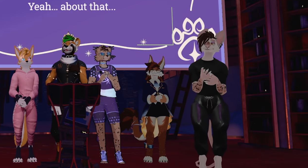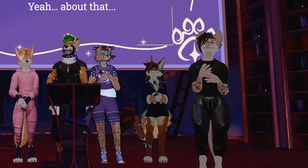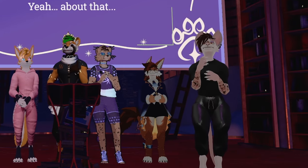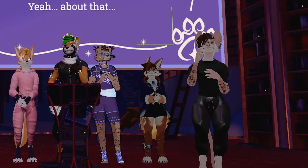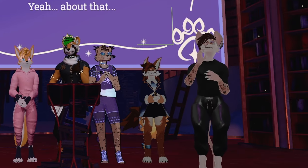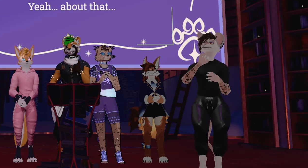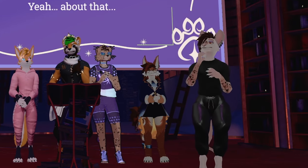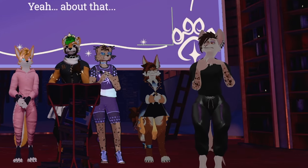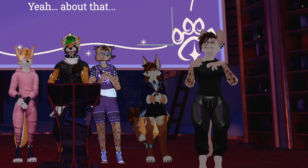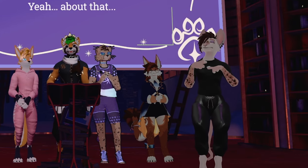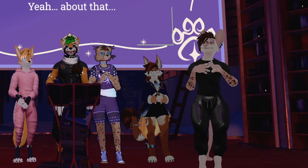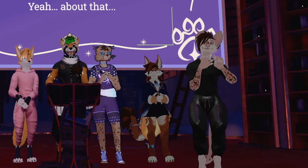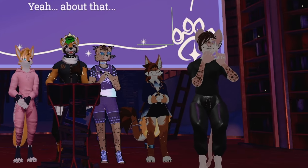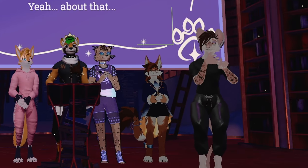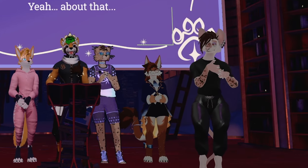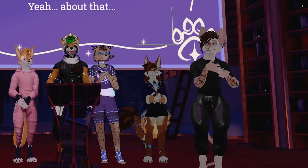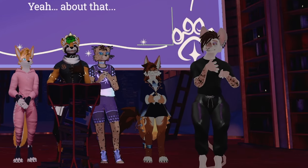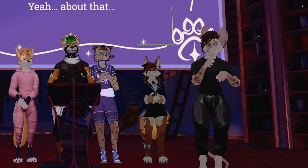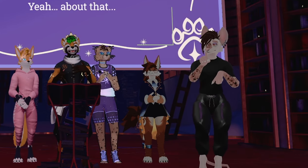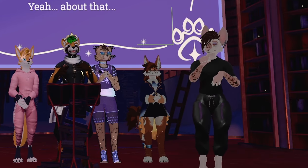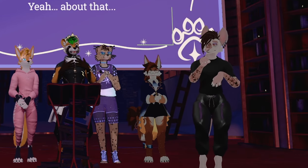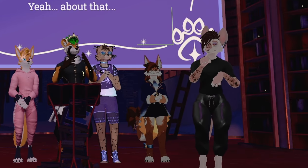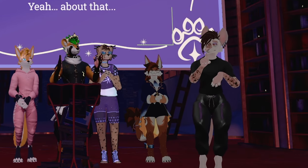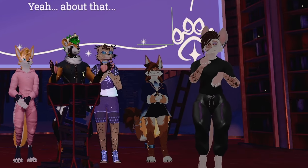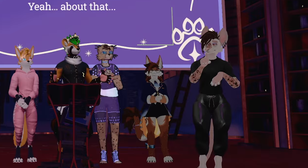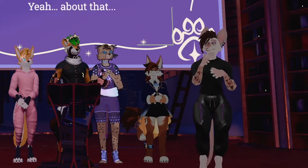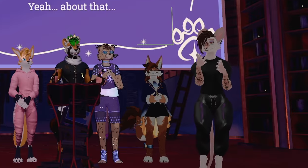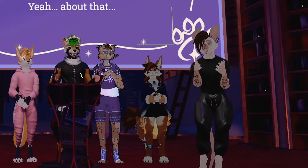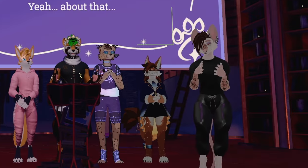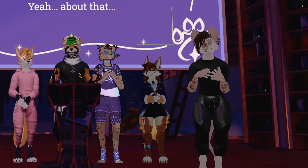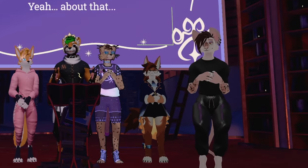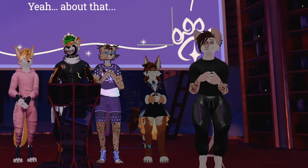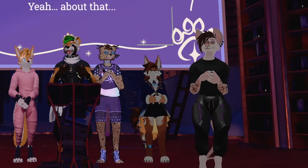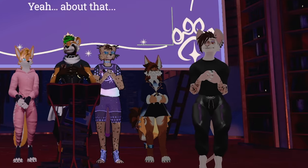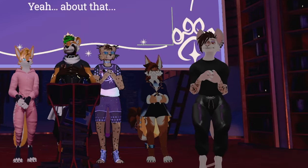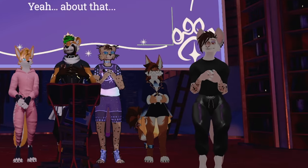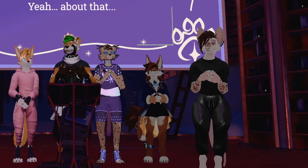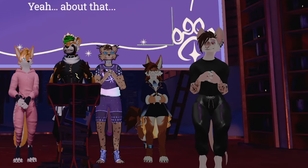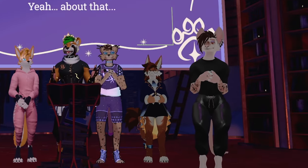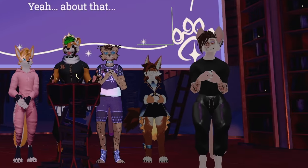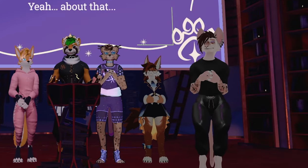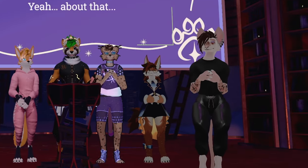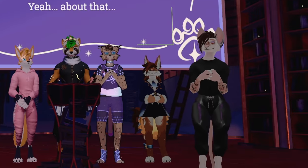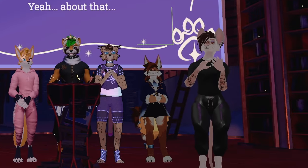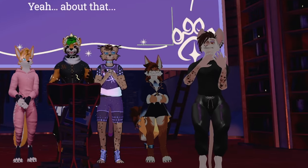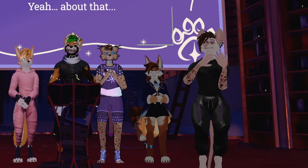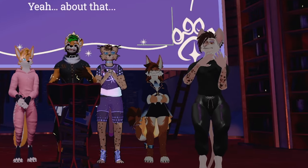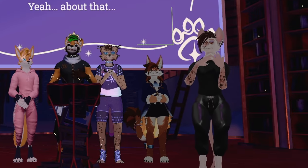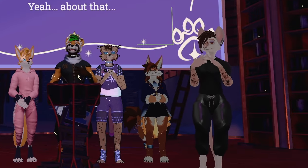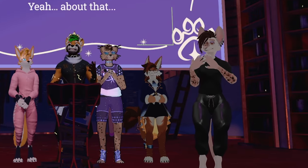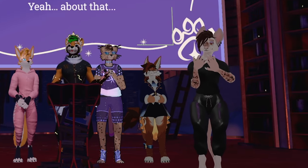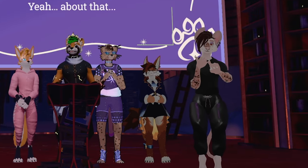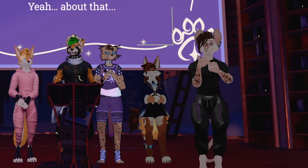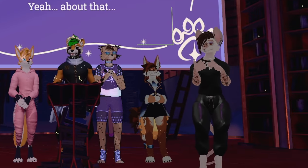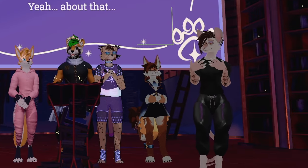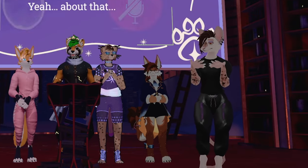We have been asked on behalf of the community who have mutism to help raise awareness about